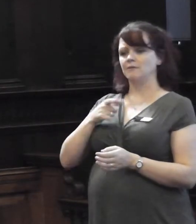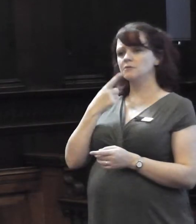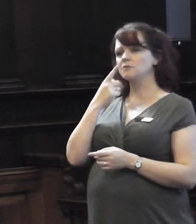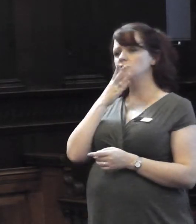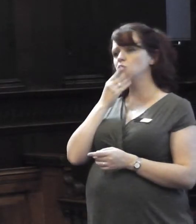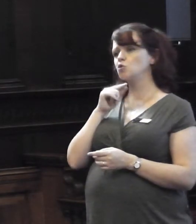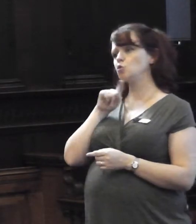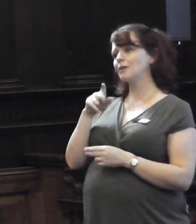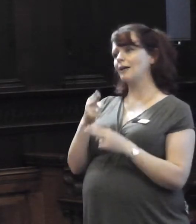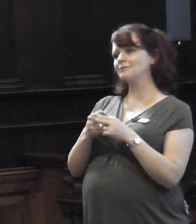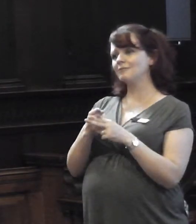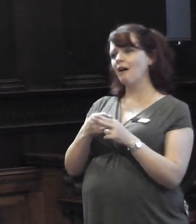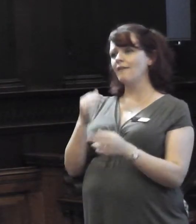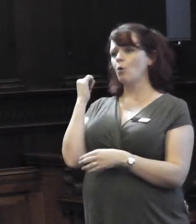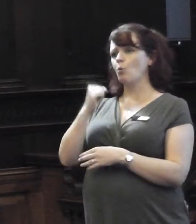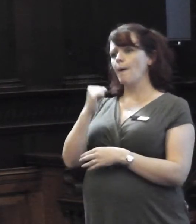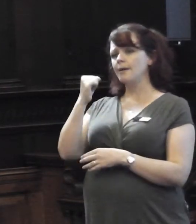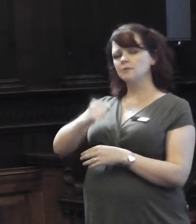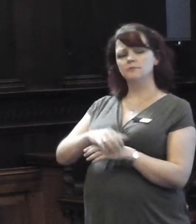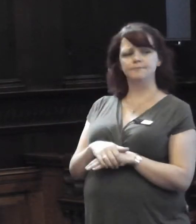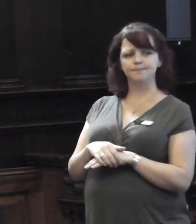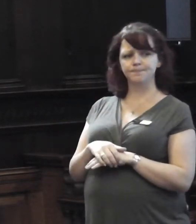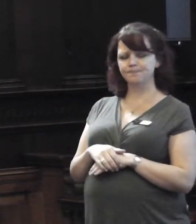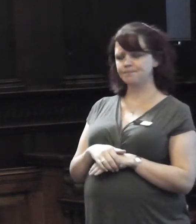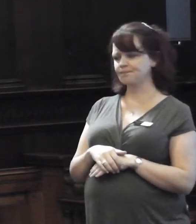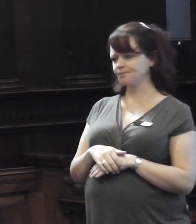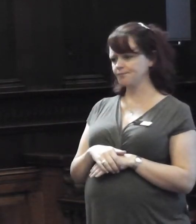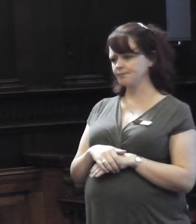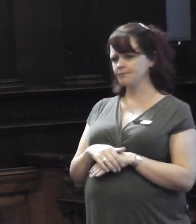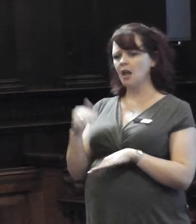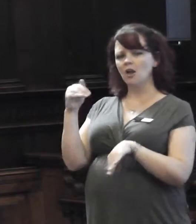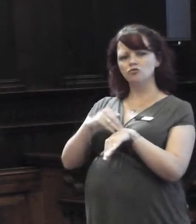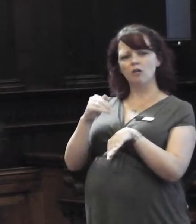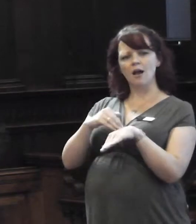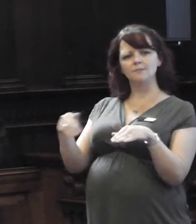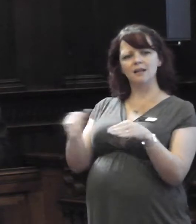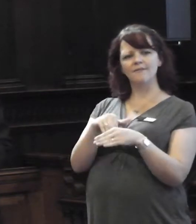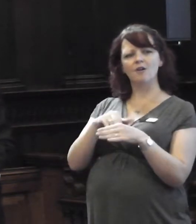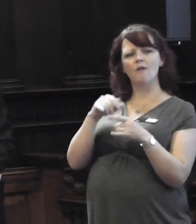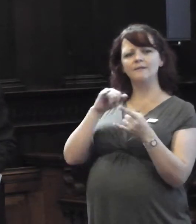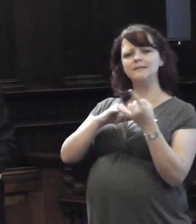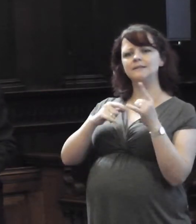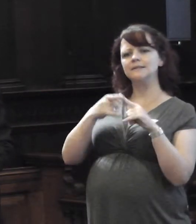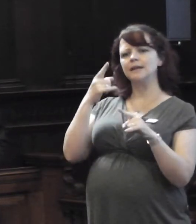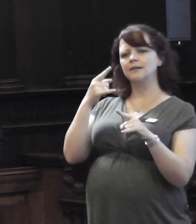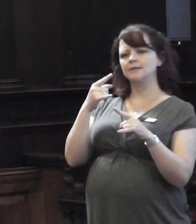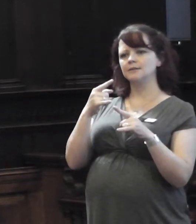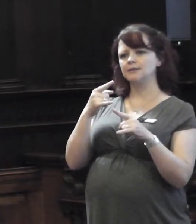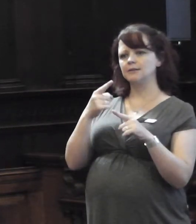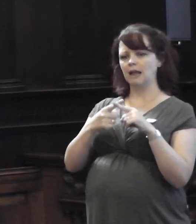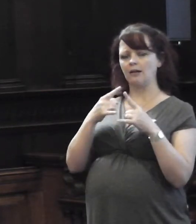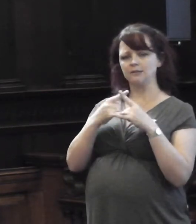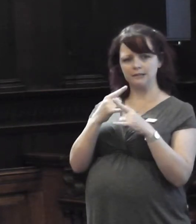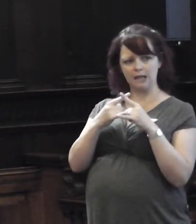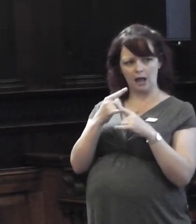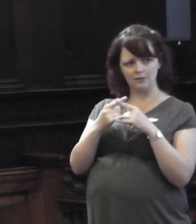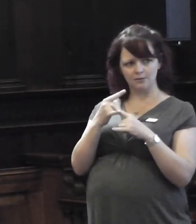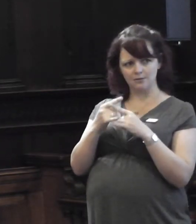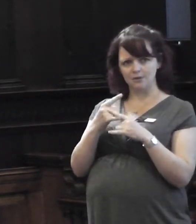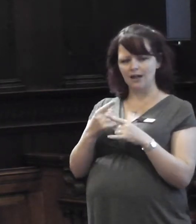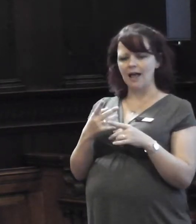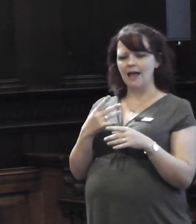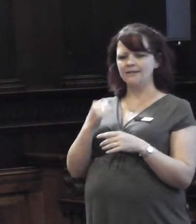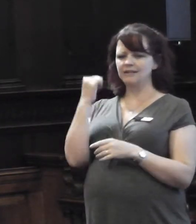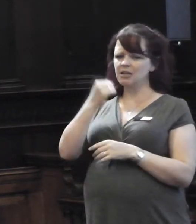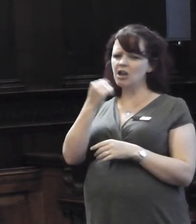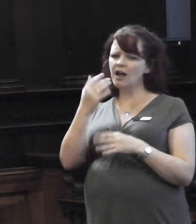the knife or the weapon. For crimes involving sex, It's the knife or other